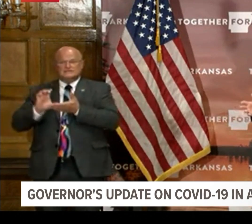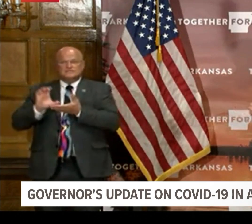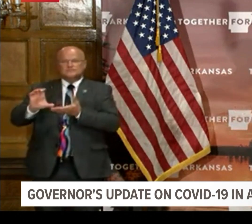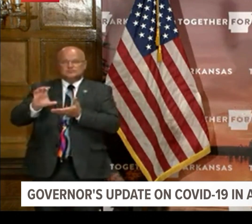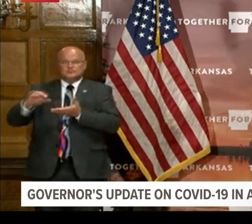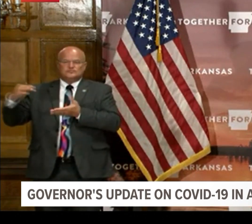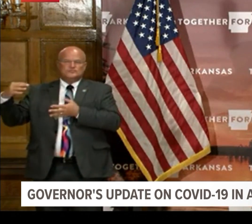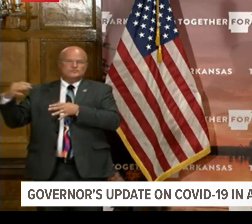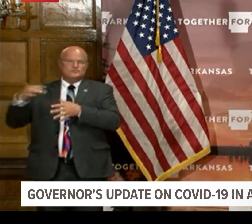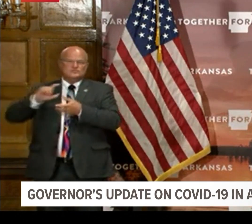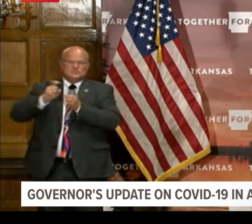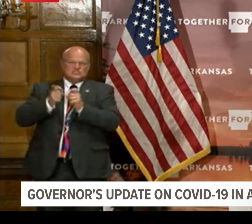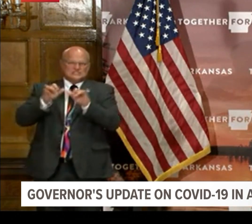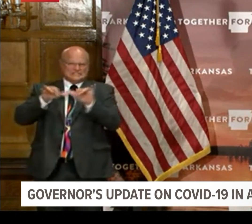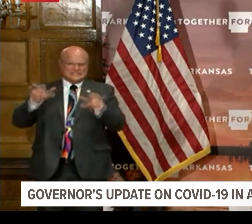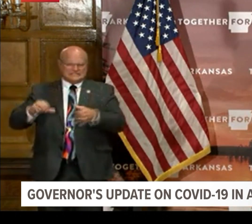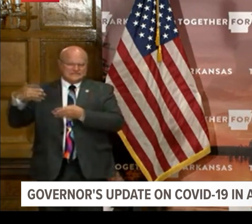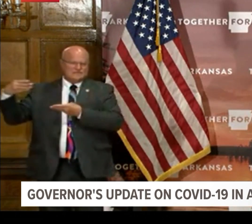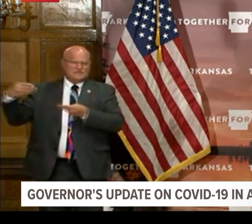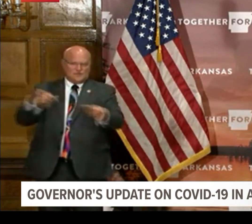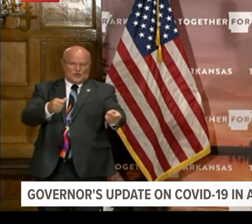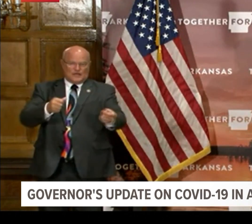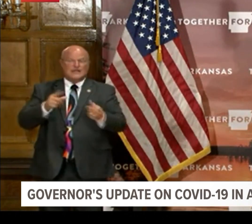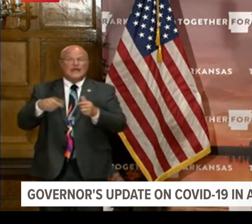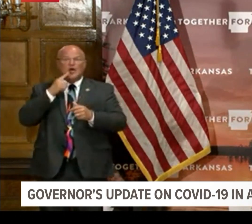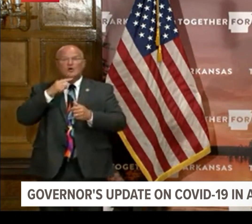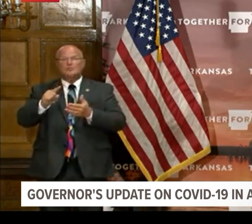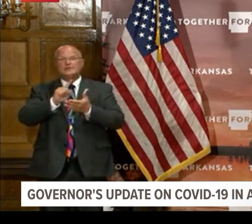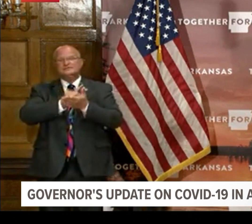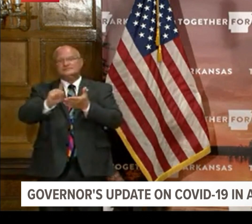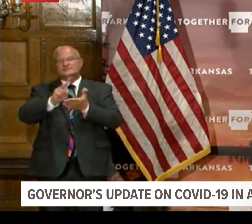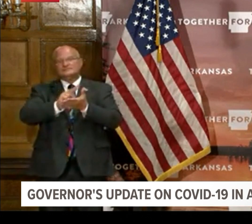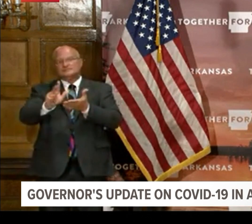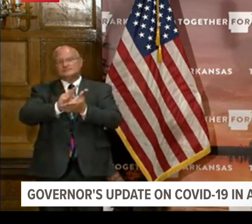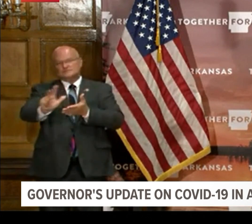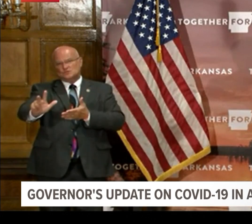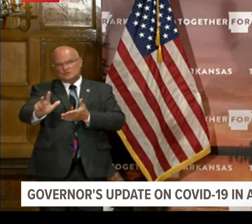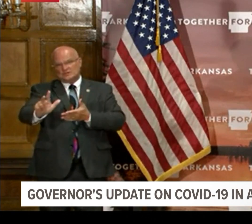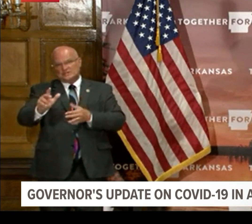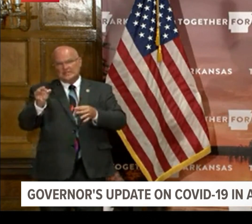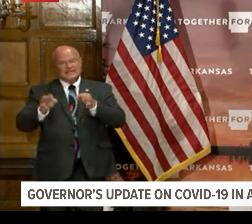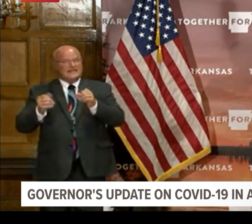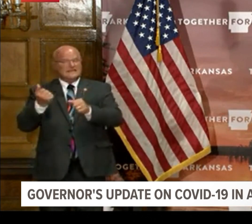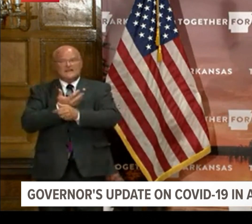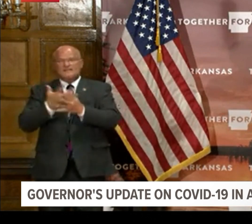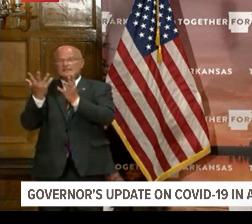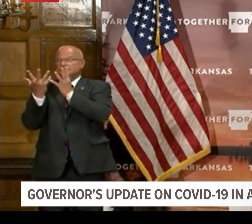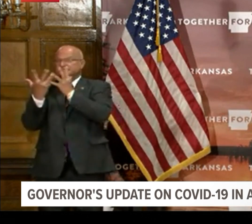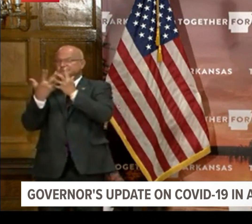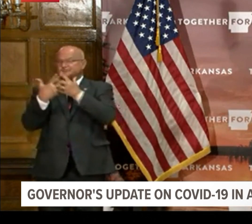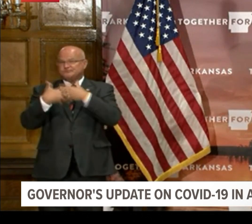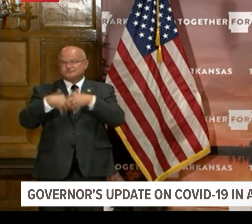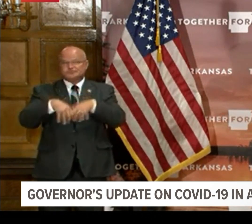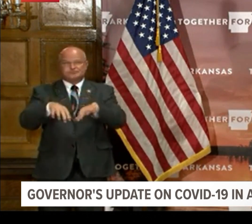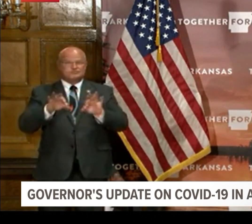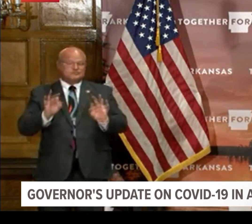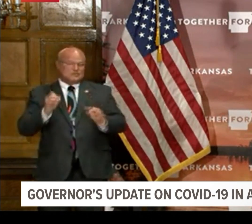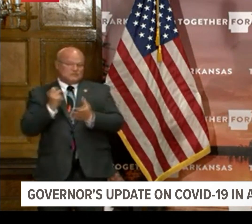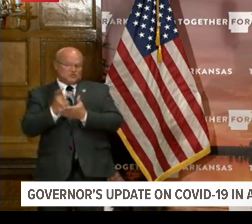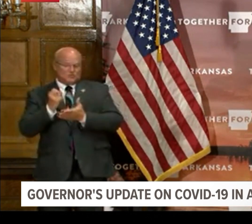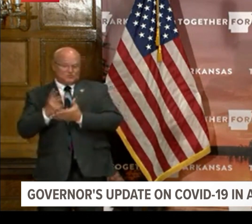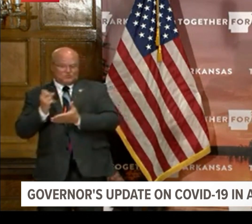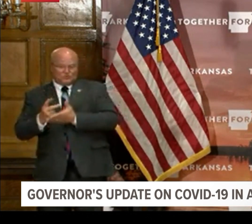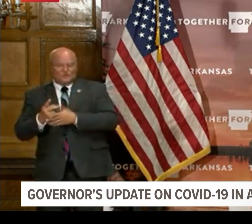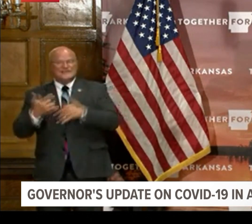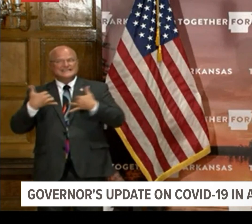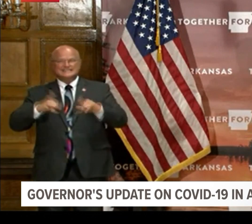an adjustment of our system. And it's going to be weeks away, even if everything looks good and everything is approved.